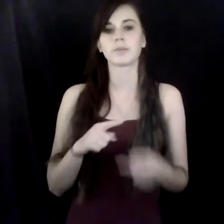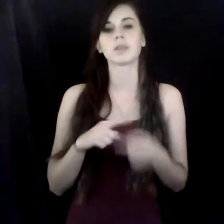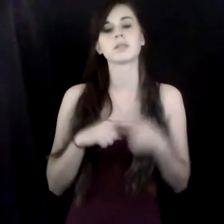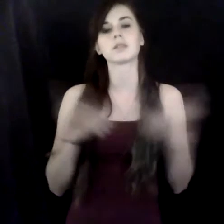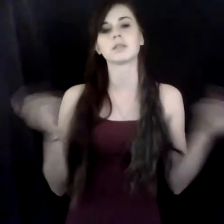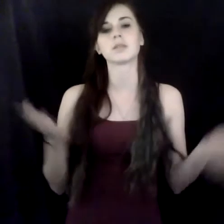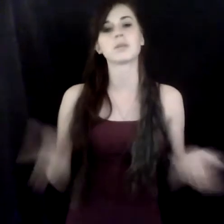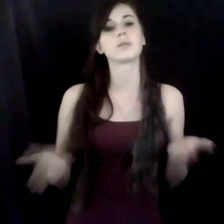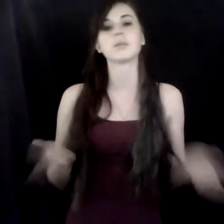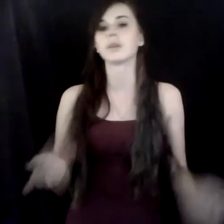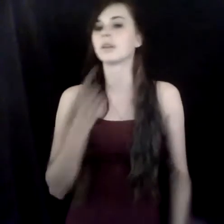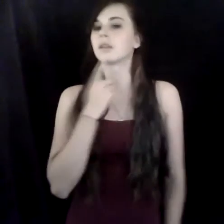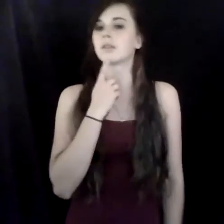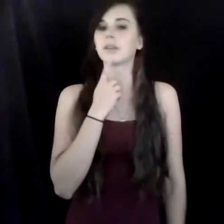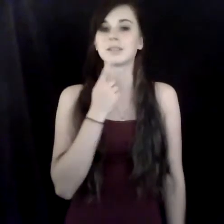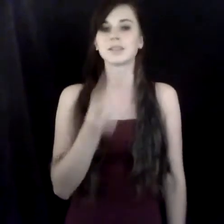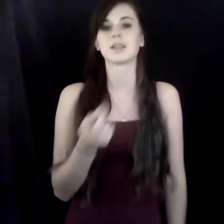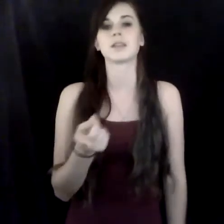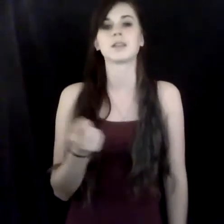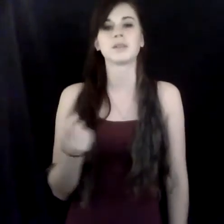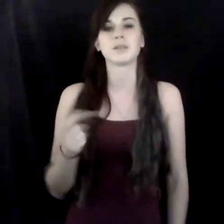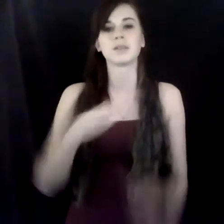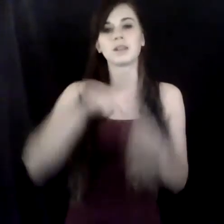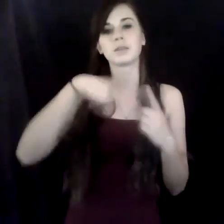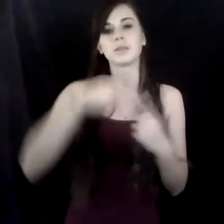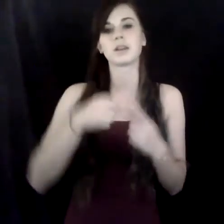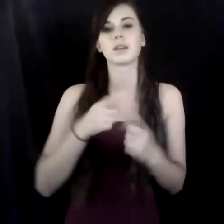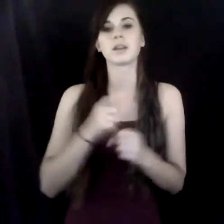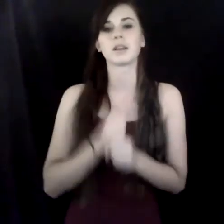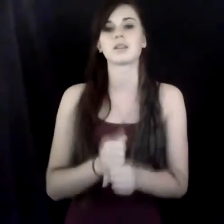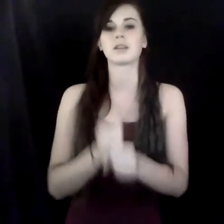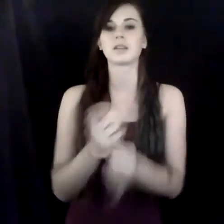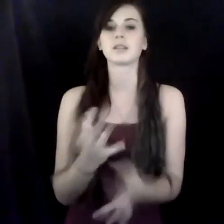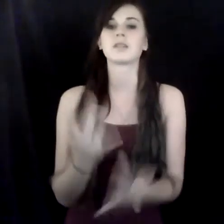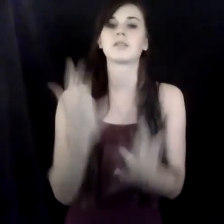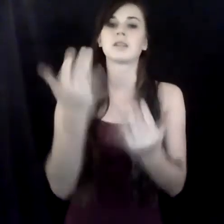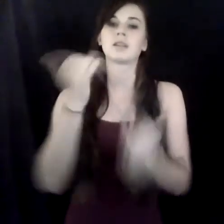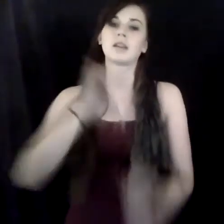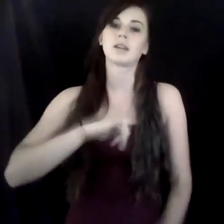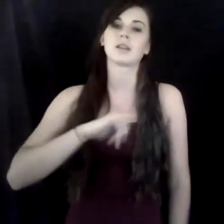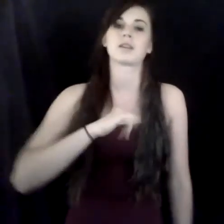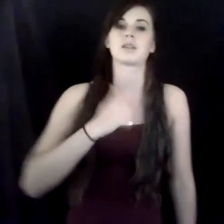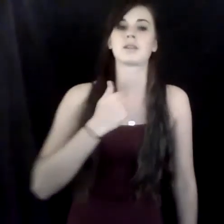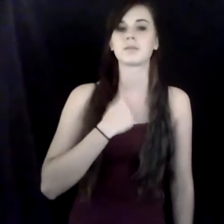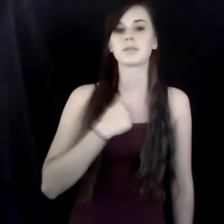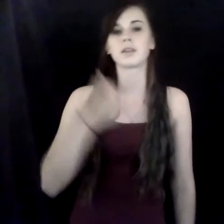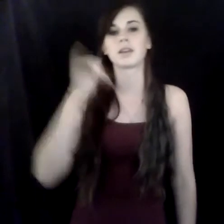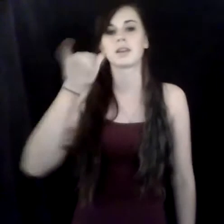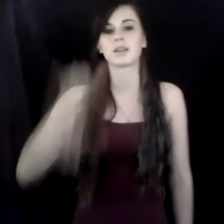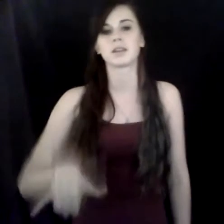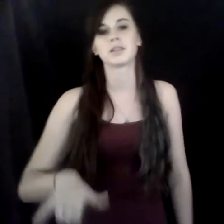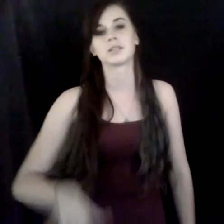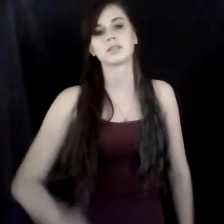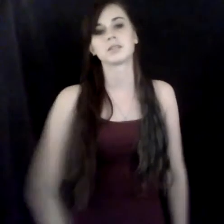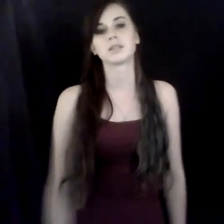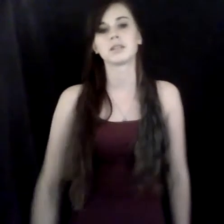But what will I say when I'm held to the flame like I am right now